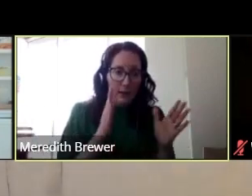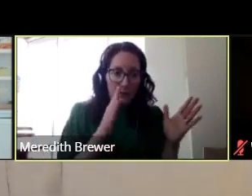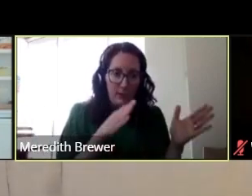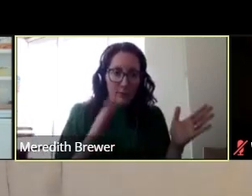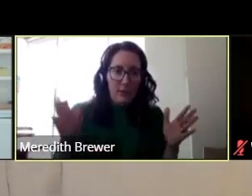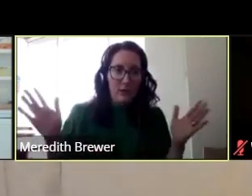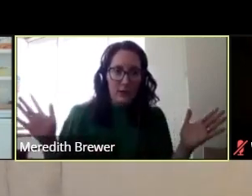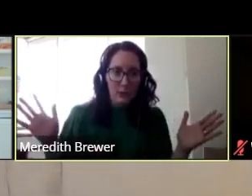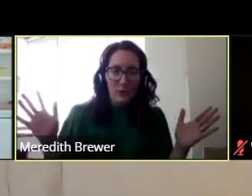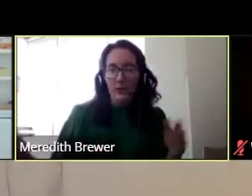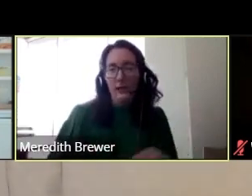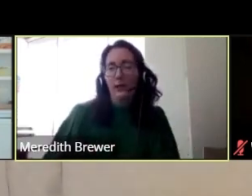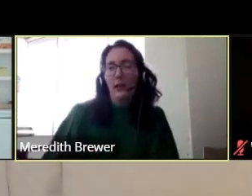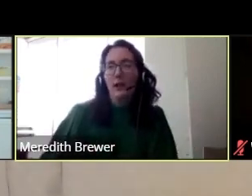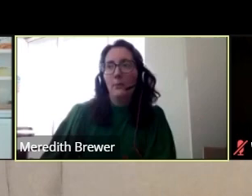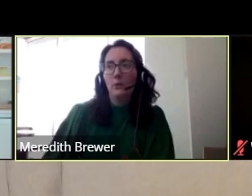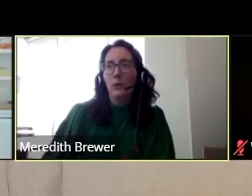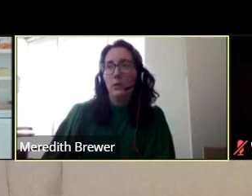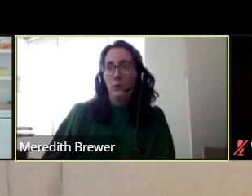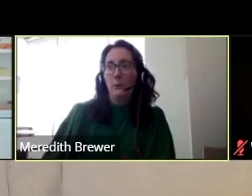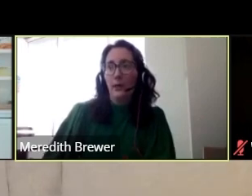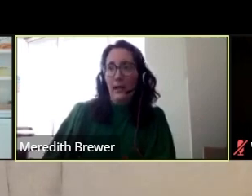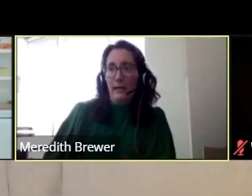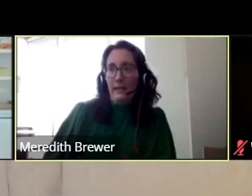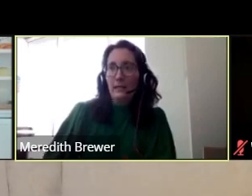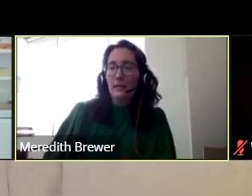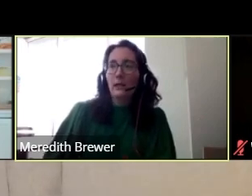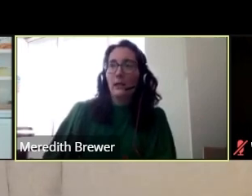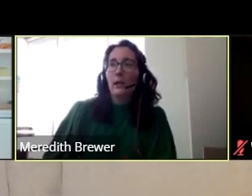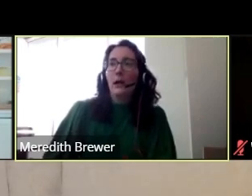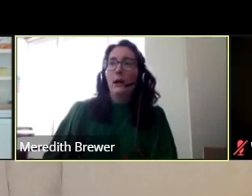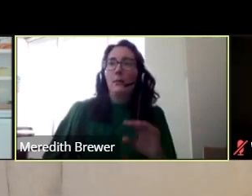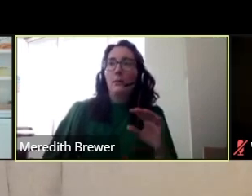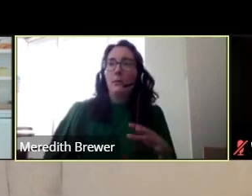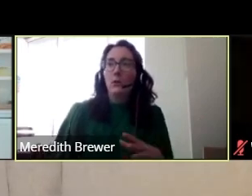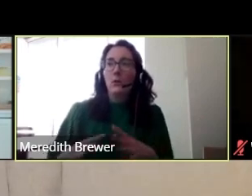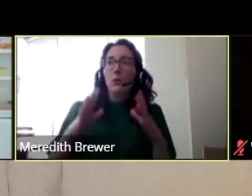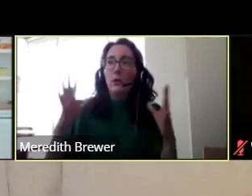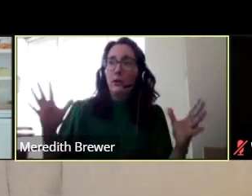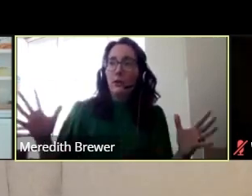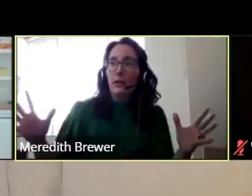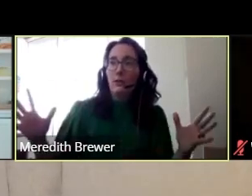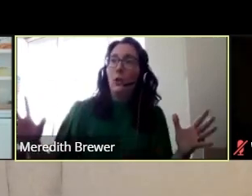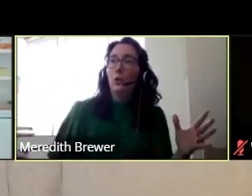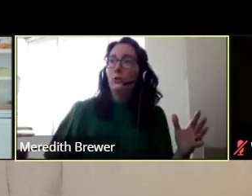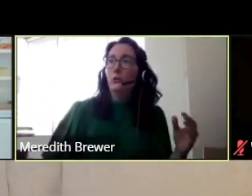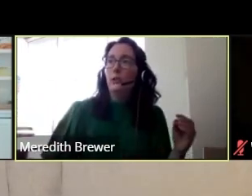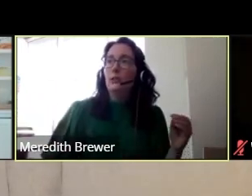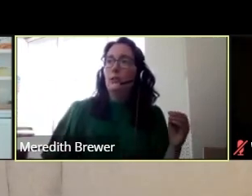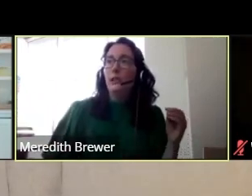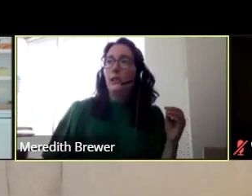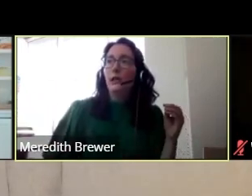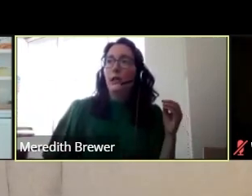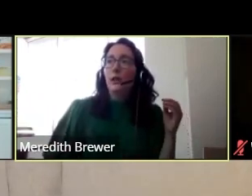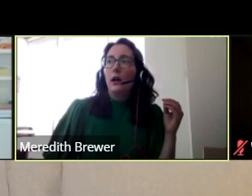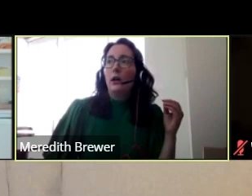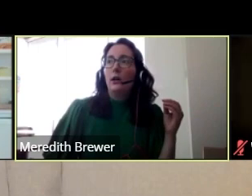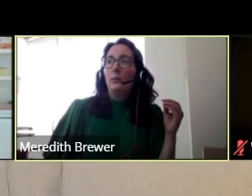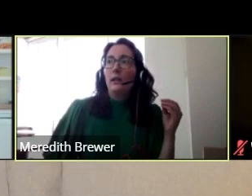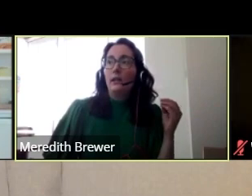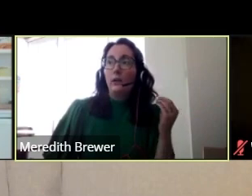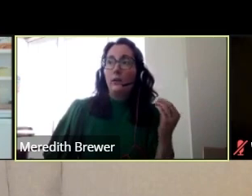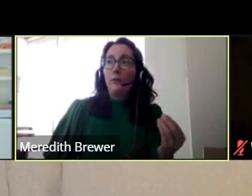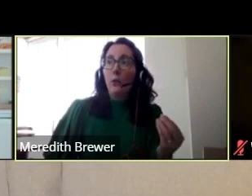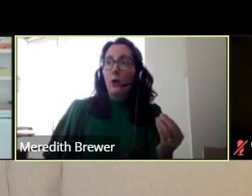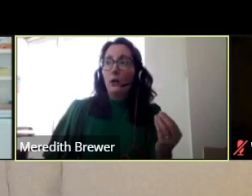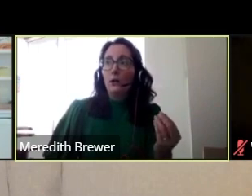naming conventions were in alignment with the 3 big ideas. The Cool Council as a whole, you can see in